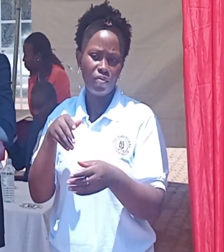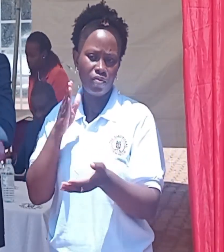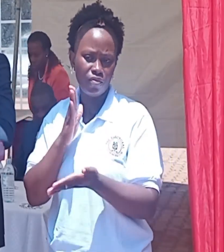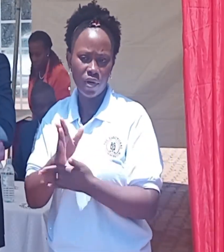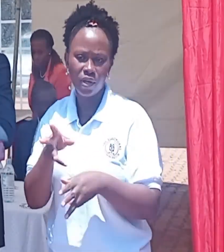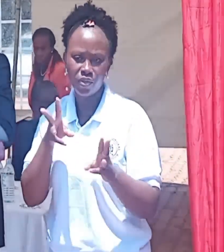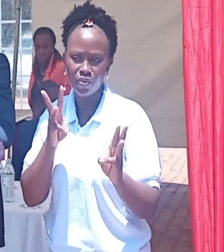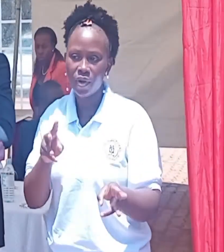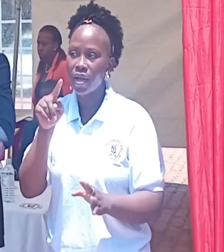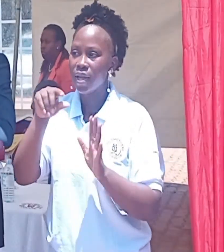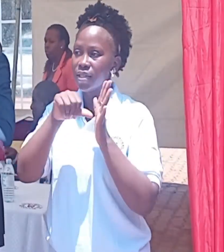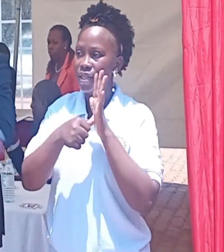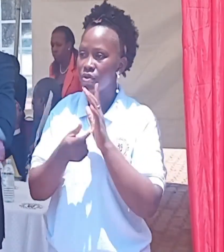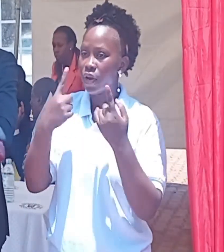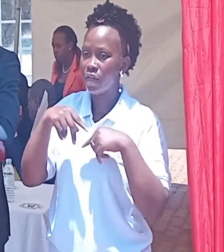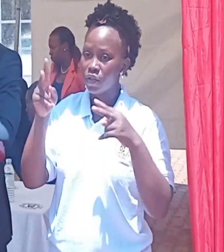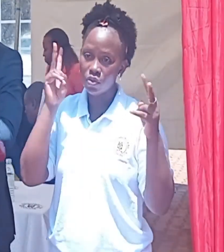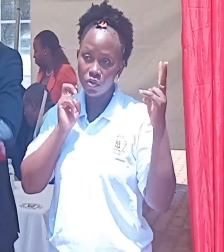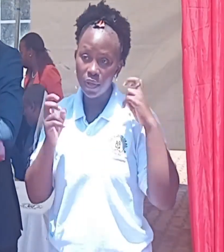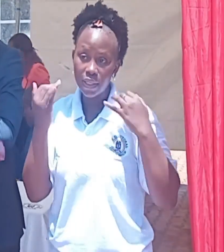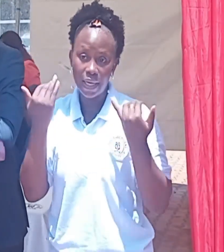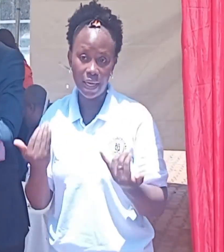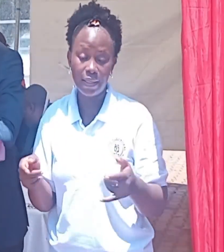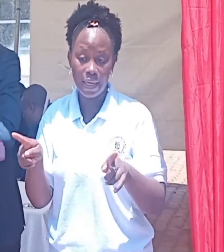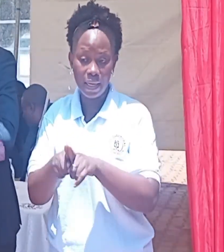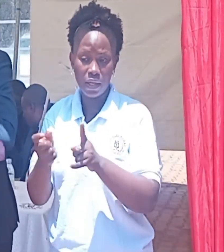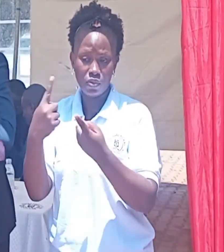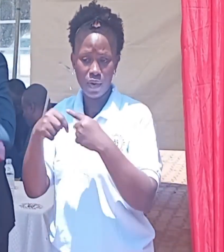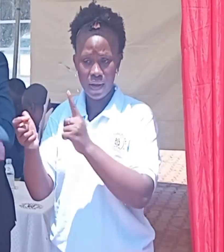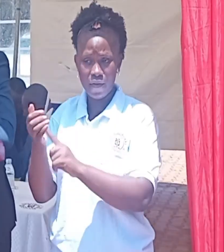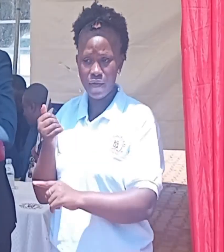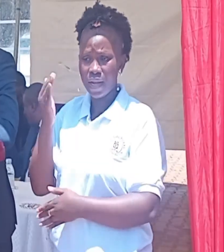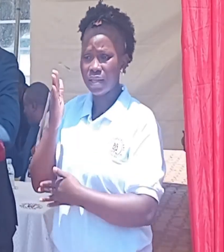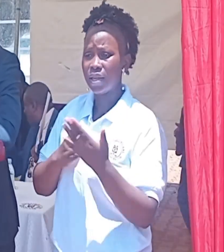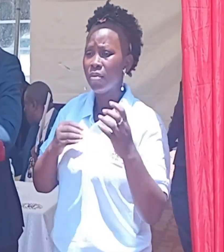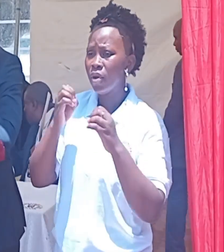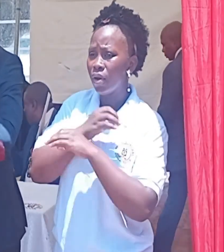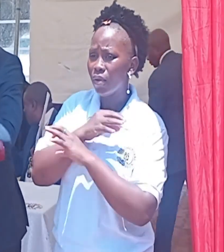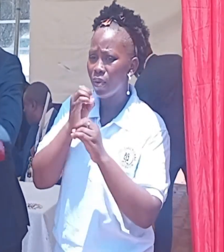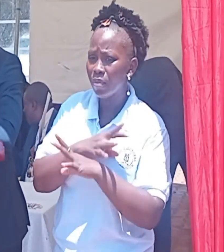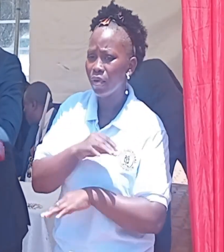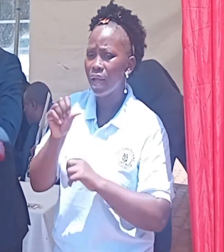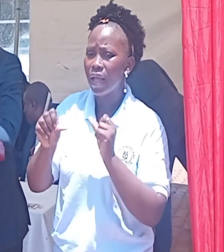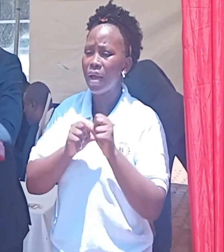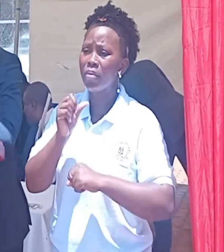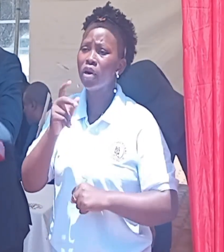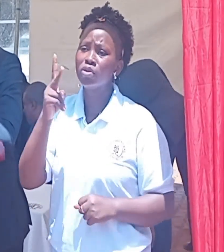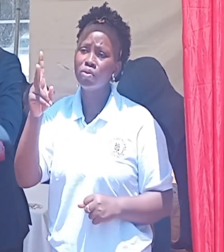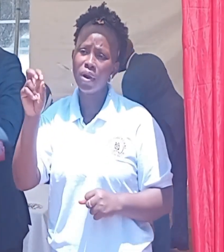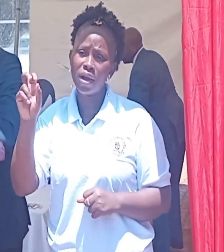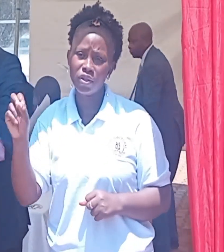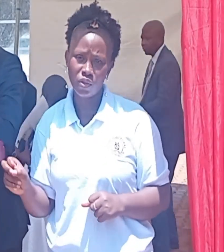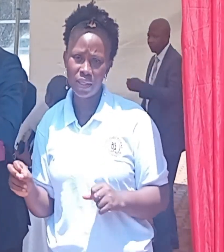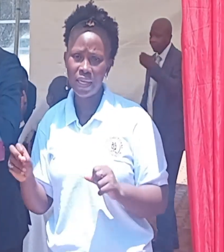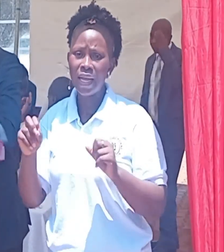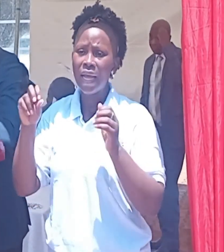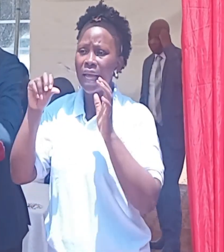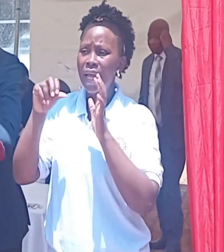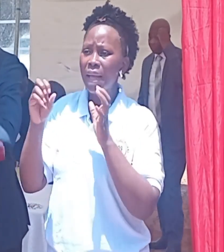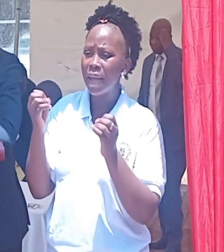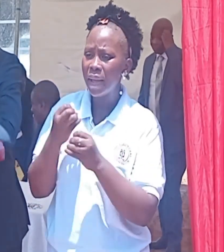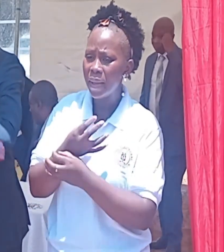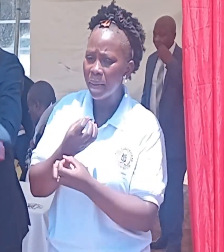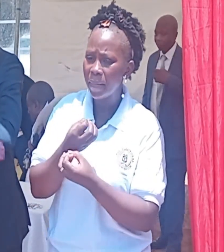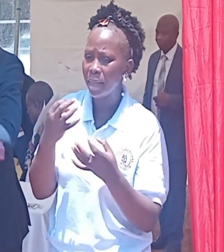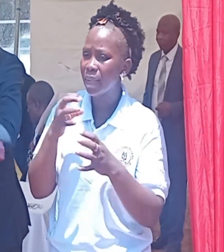ezo ensonga zetuyinza kati era twakafuna ndowooza okwemulugunya okulinga mu 200 emisango bakwemulugunya